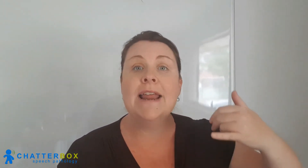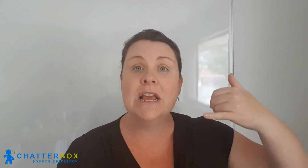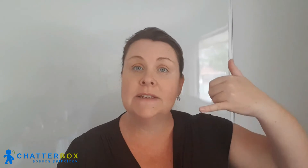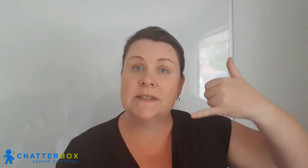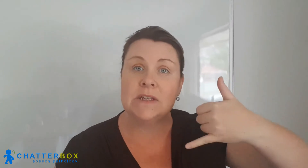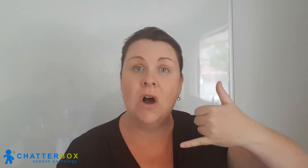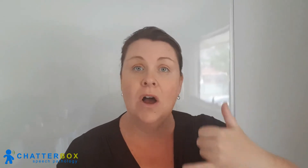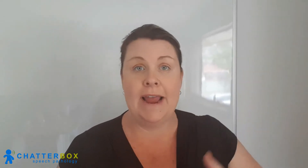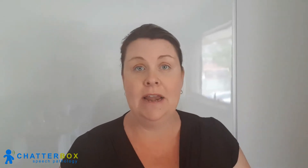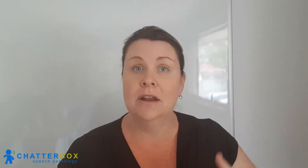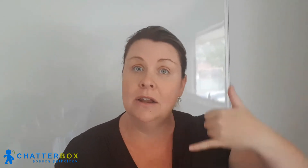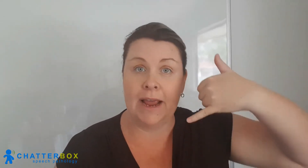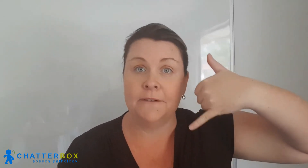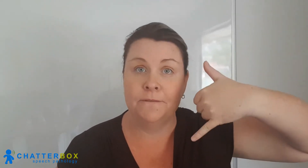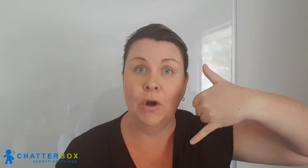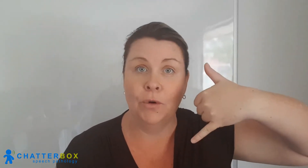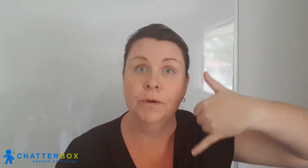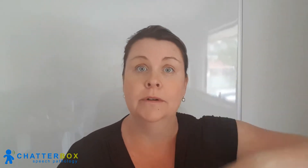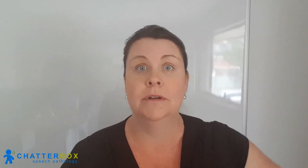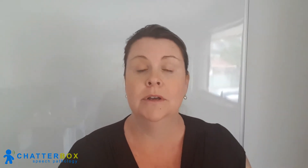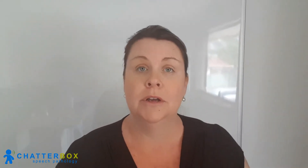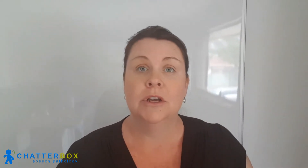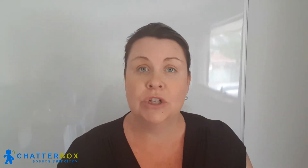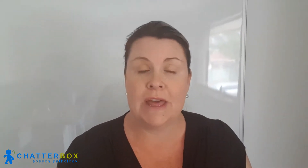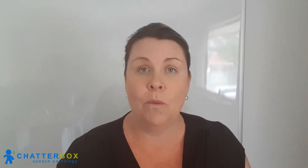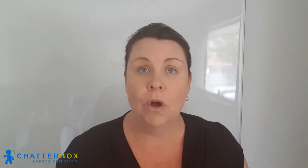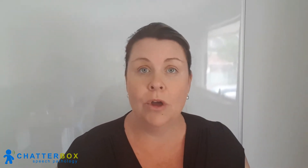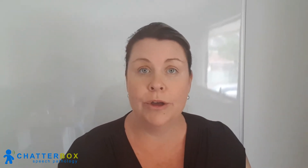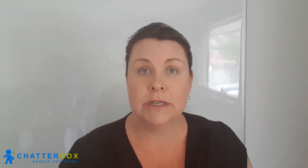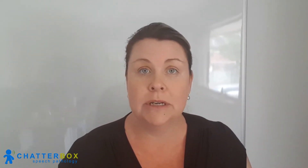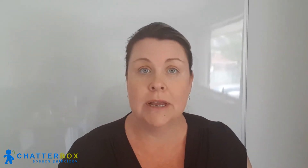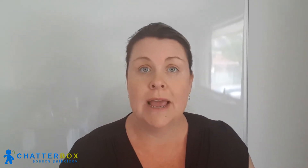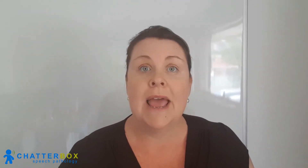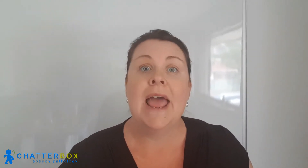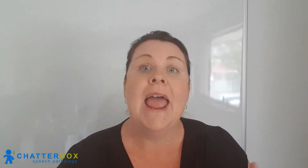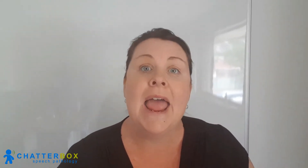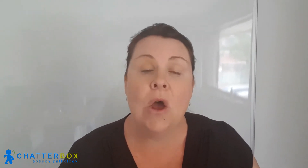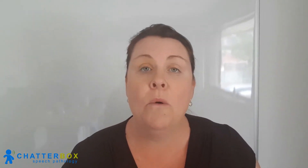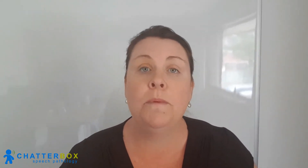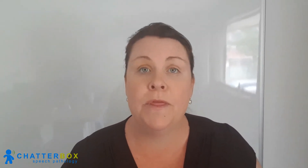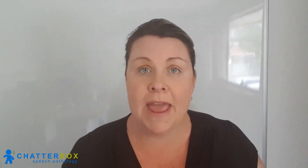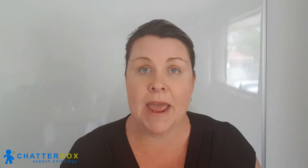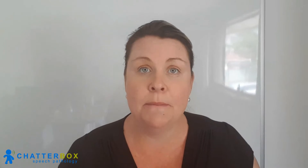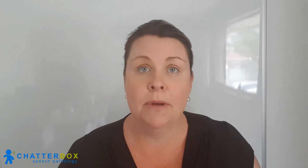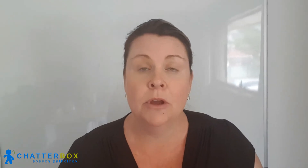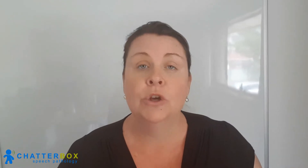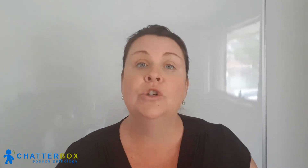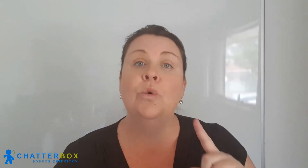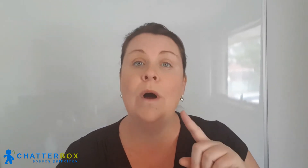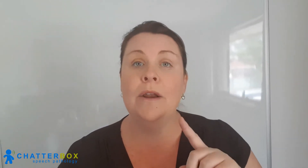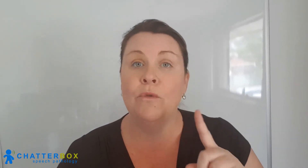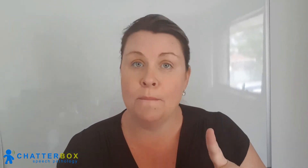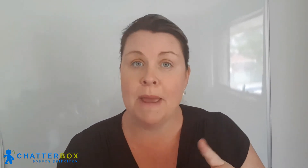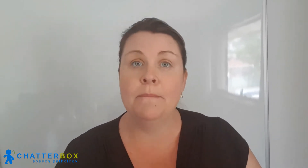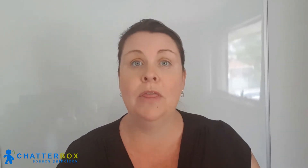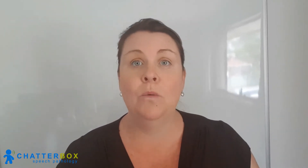adding a sign like phone to that word help them to, one, remember the